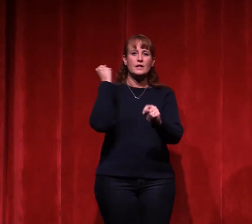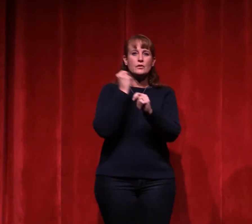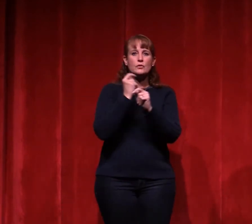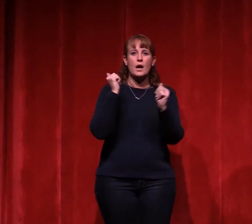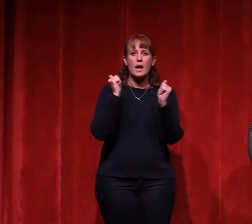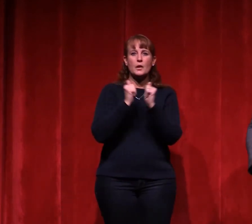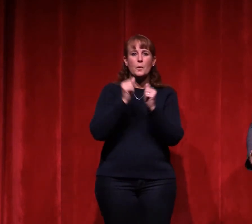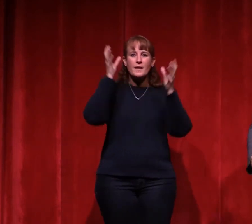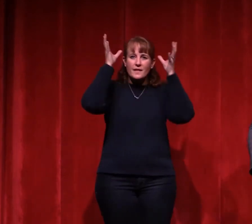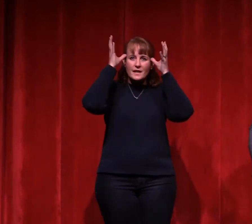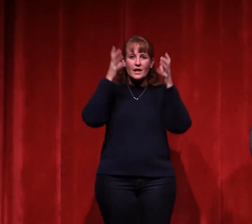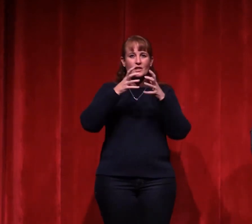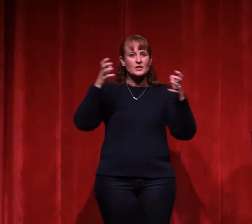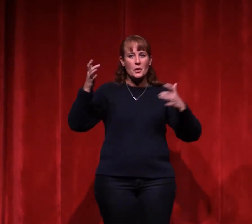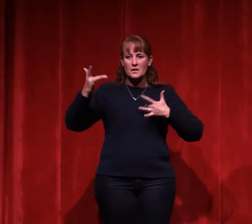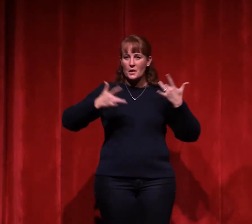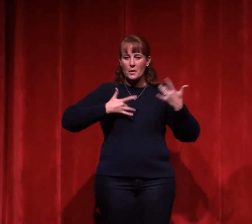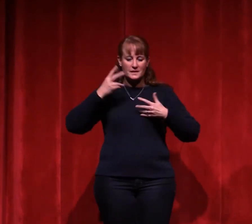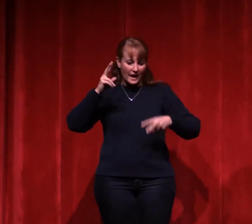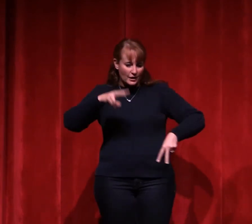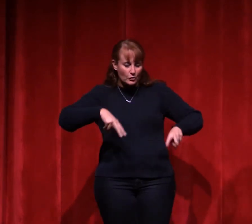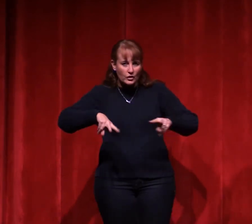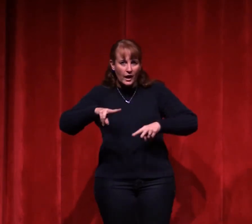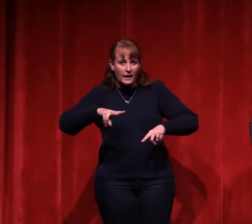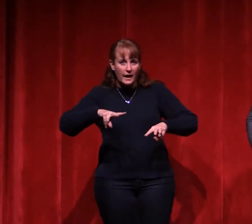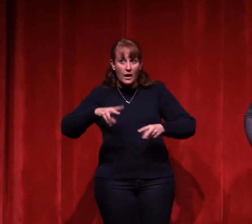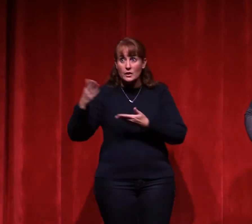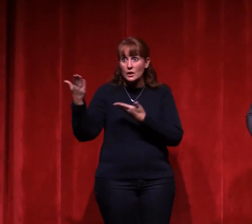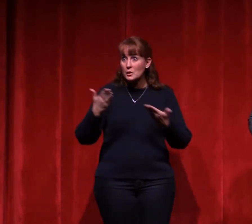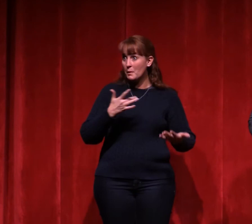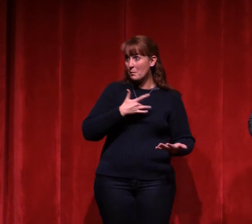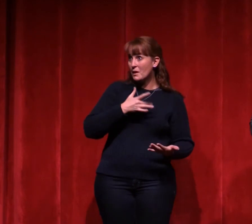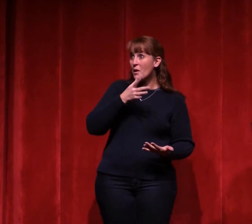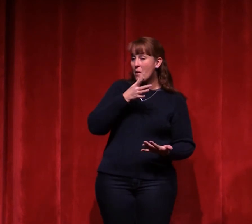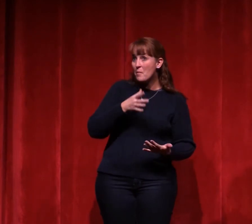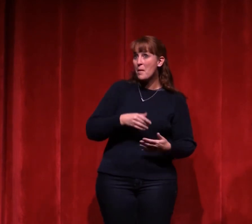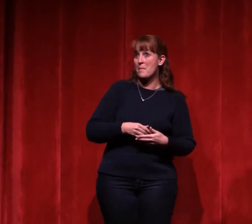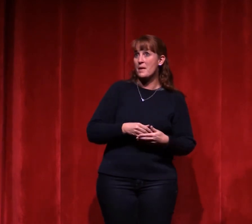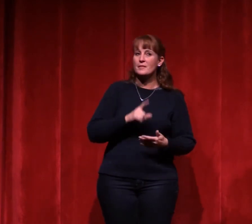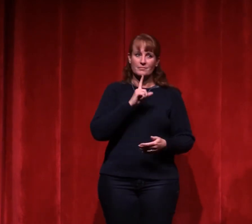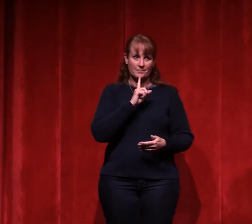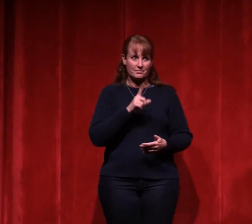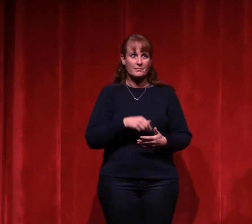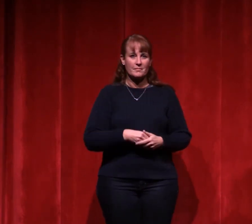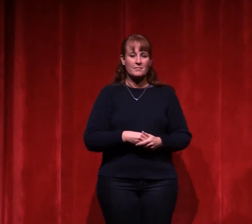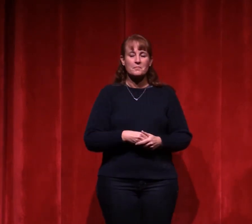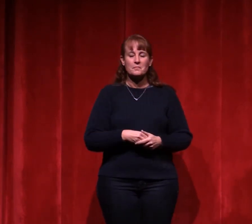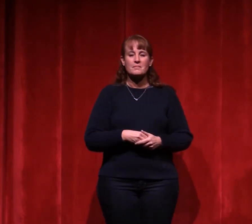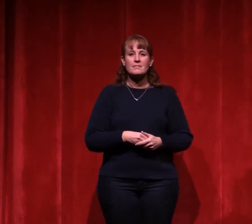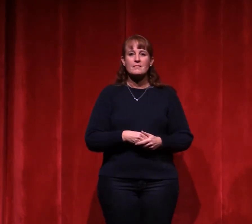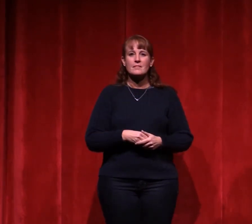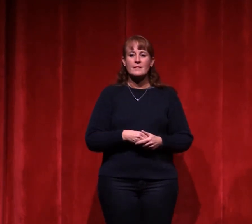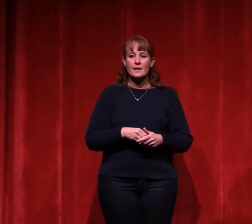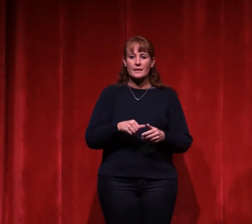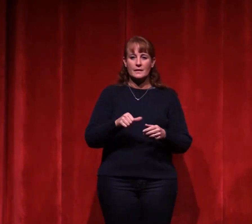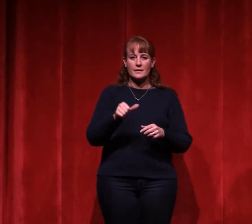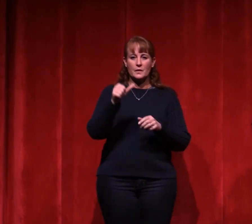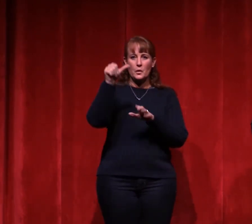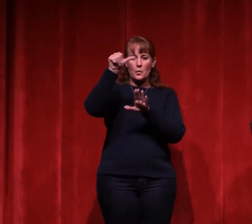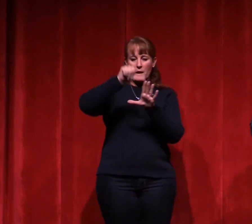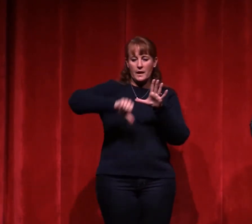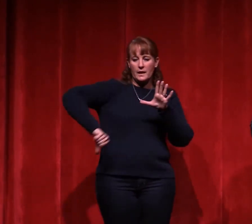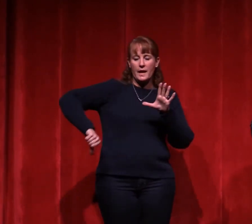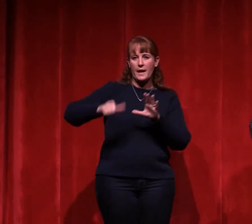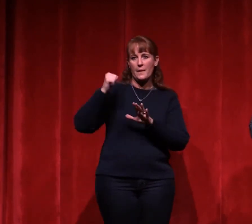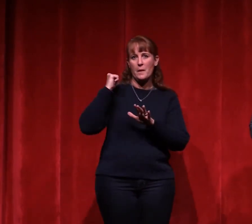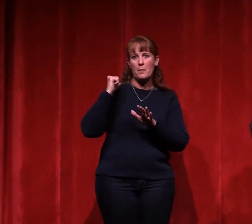the doe. She was so excited to check it out. "Did you bring me the heart, Mama?" "I did." We cut the back strap out of the